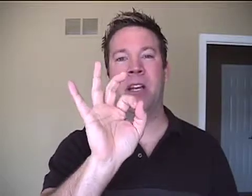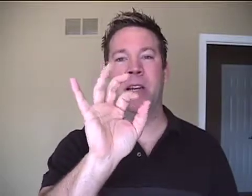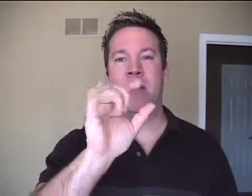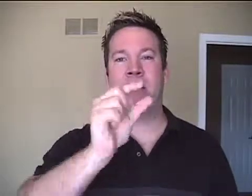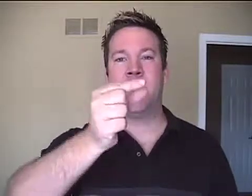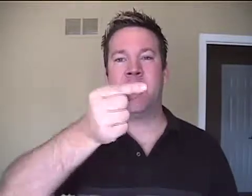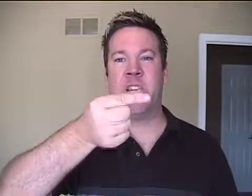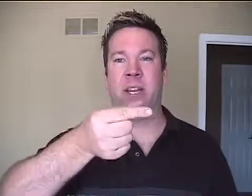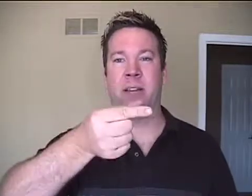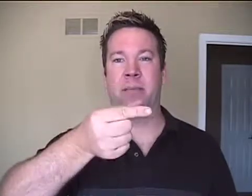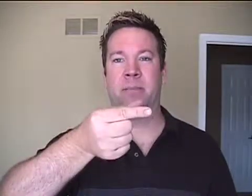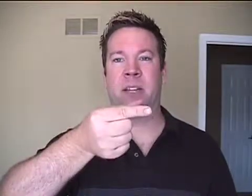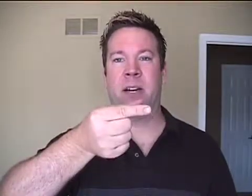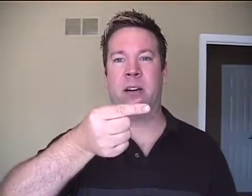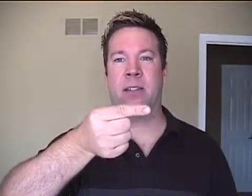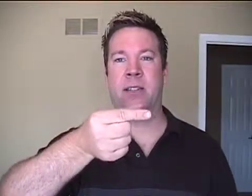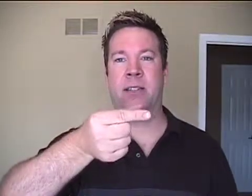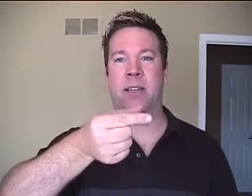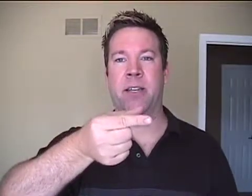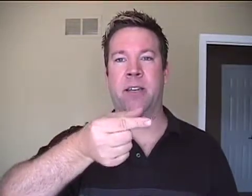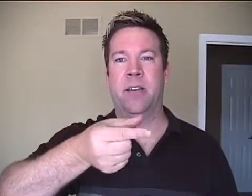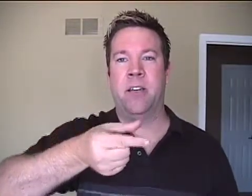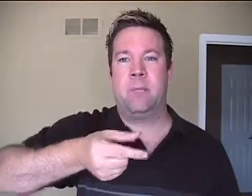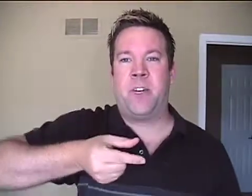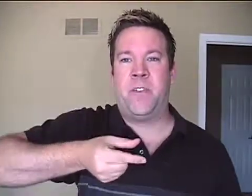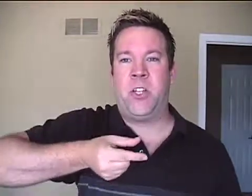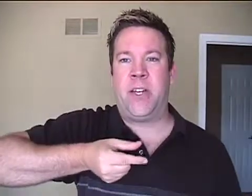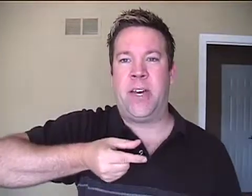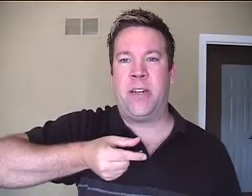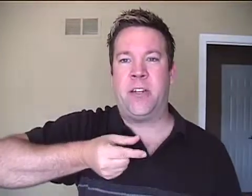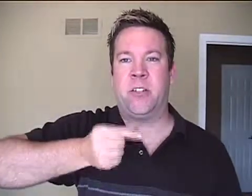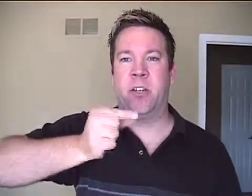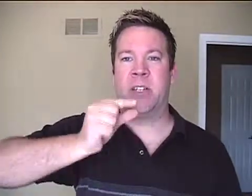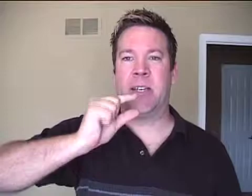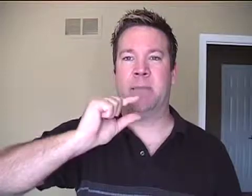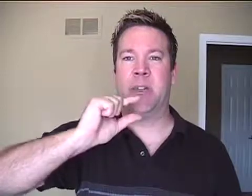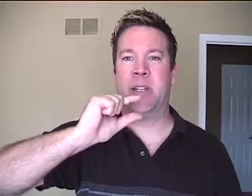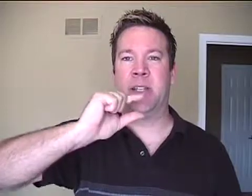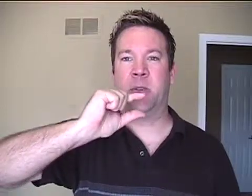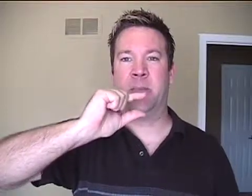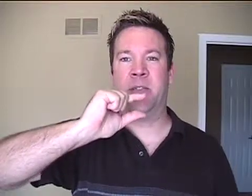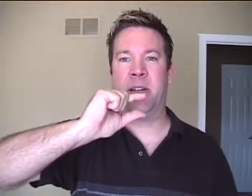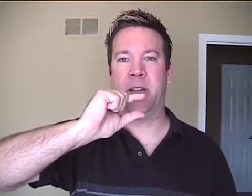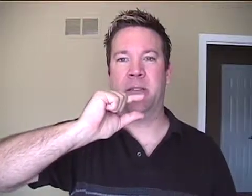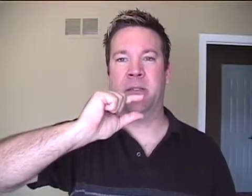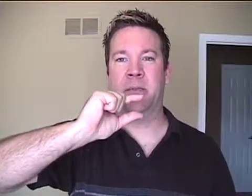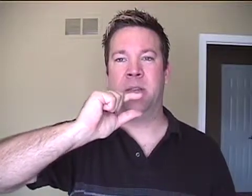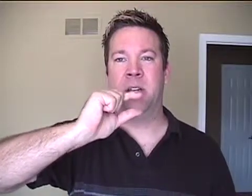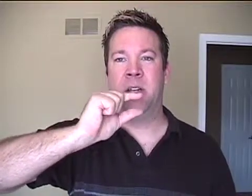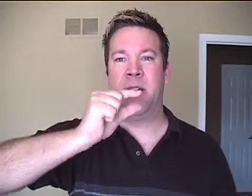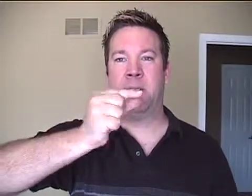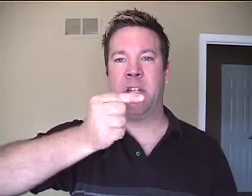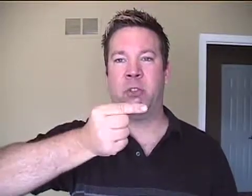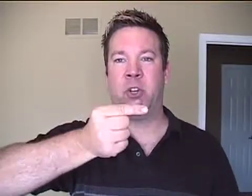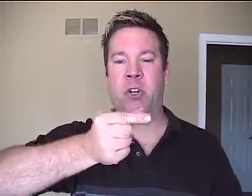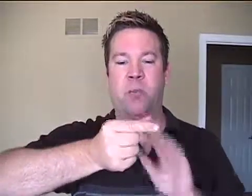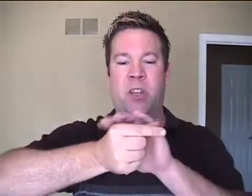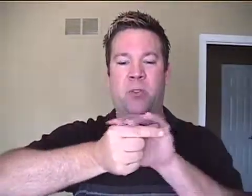The letter G. It's kind of hard to see, but if you look at it, you'll notice that I'm doing this with my fingers. But you turn it with those